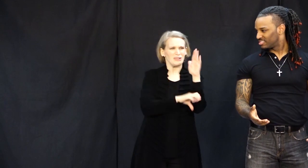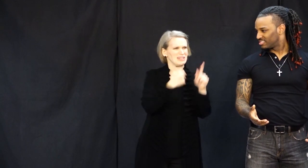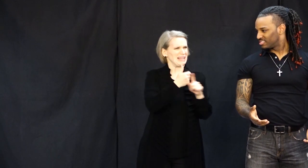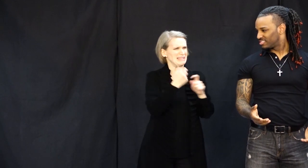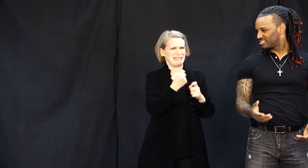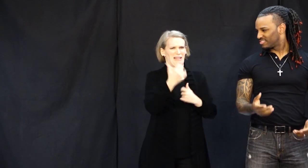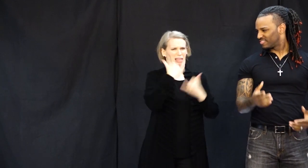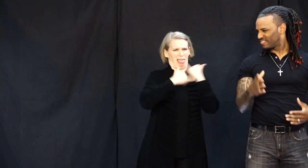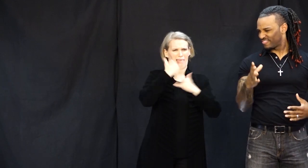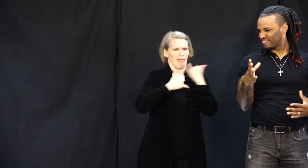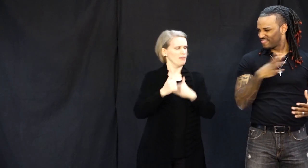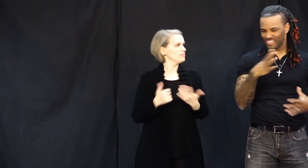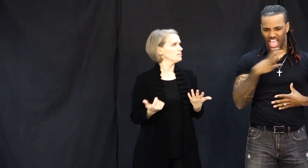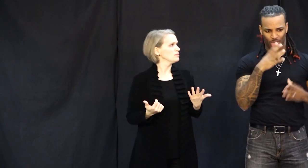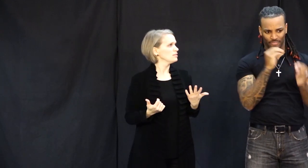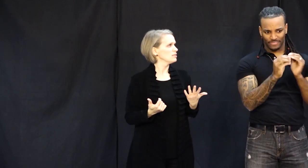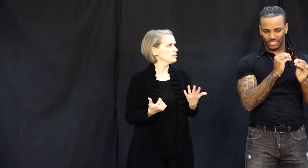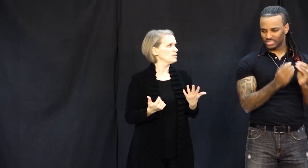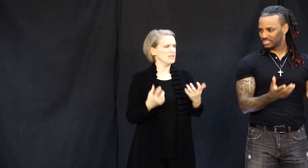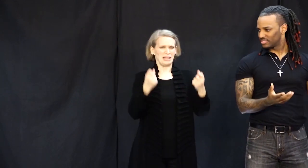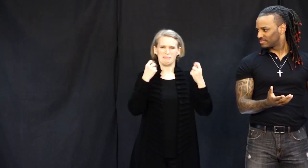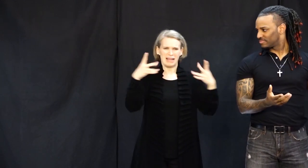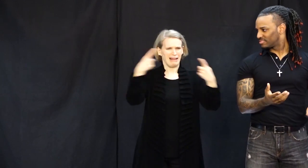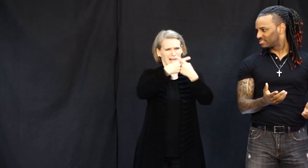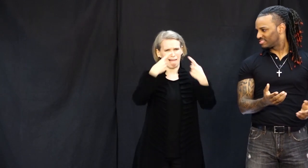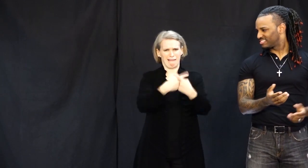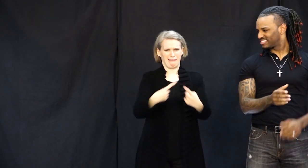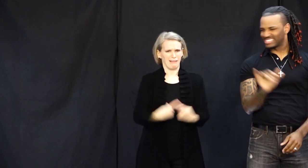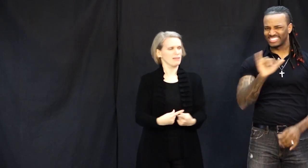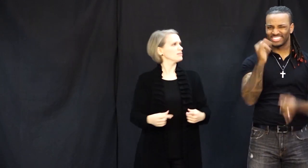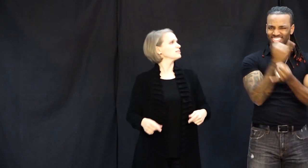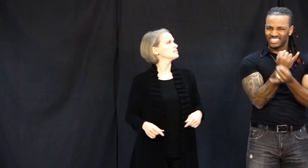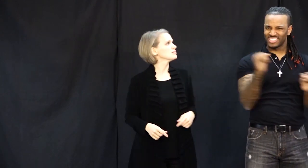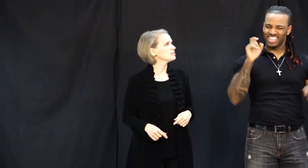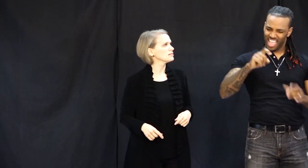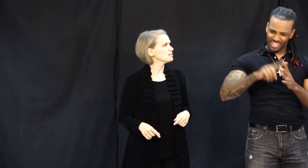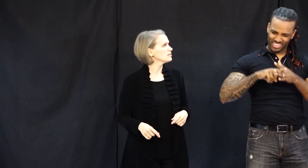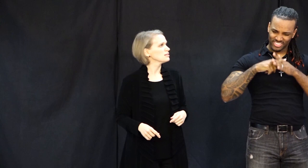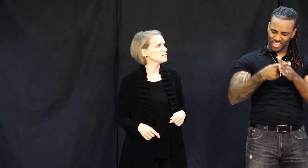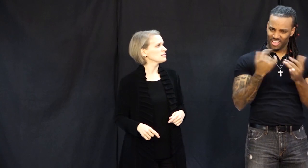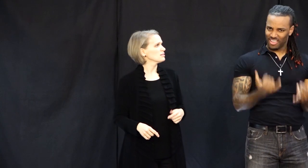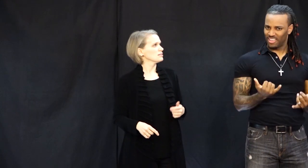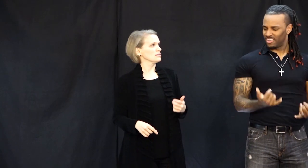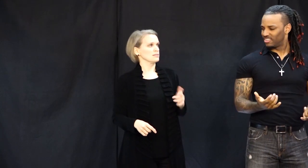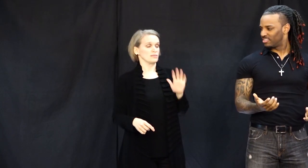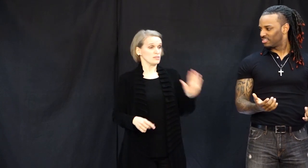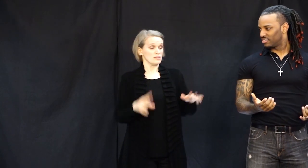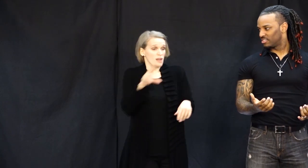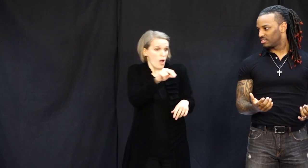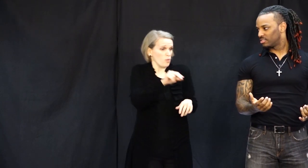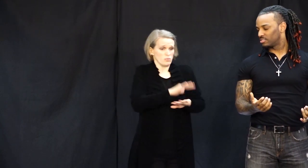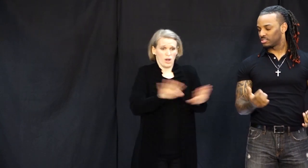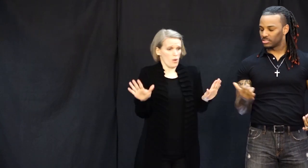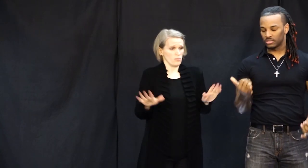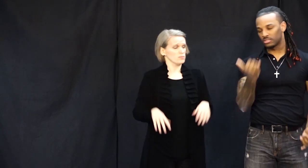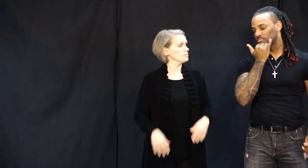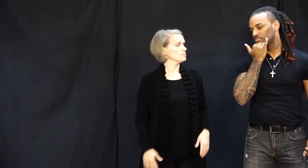it needs amendments? It's full of contradictions. So is independence. We have to start somewhere. No. No way. You're making a mistake.